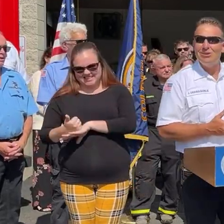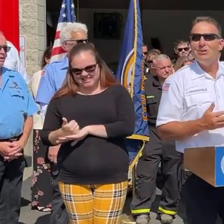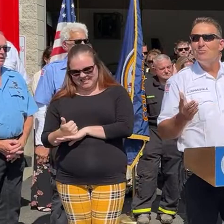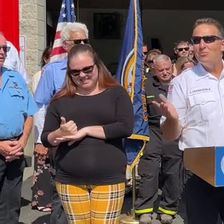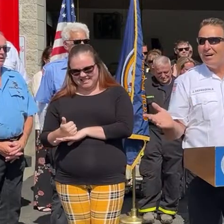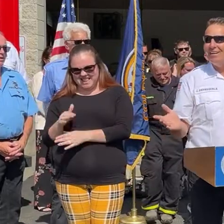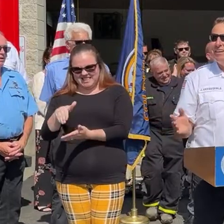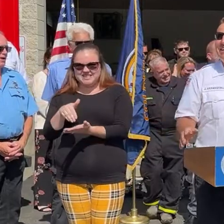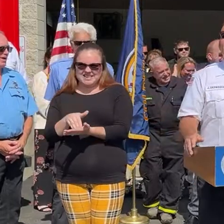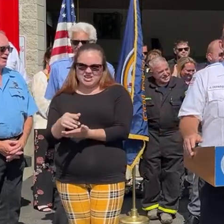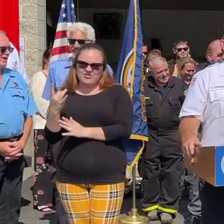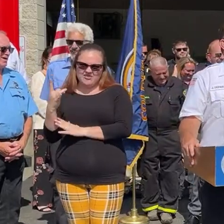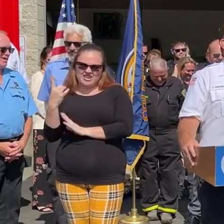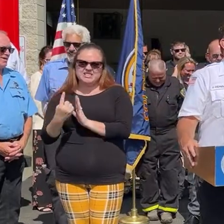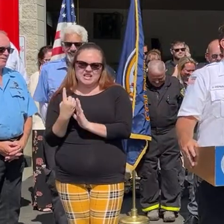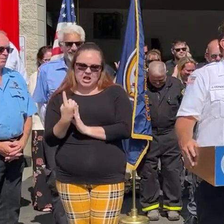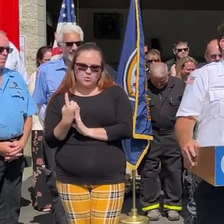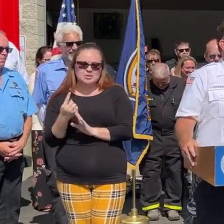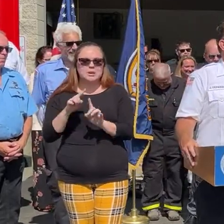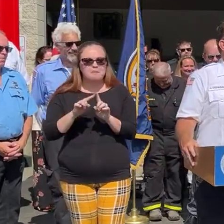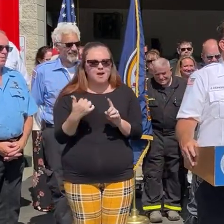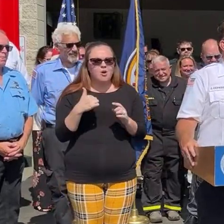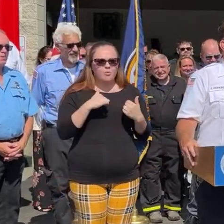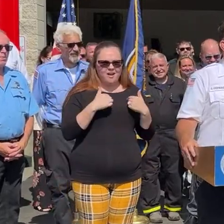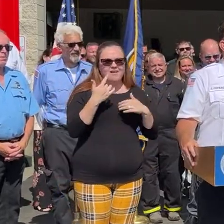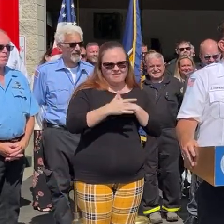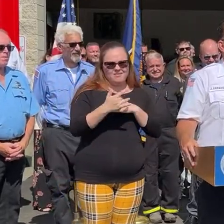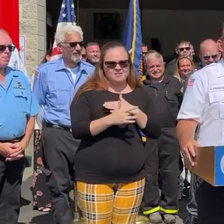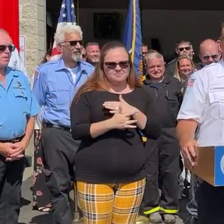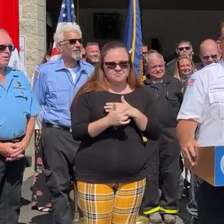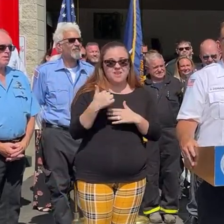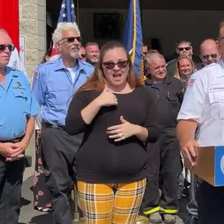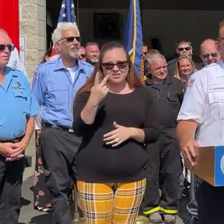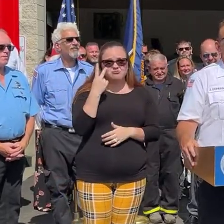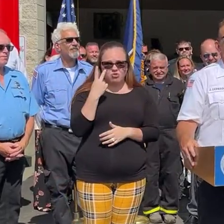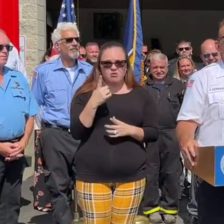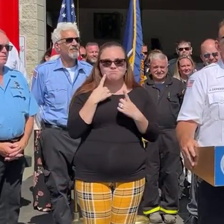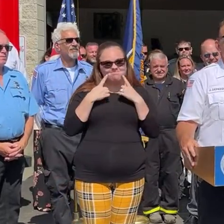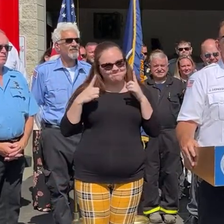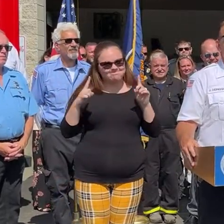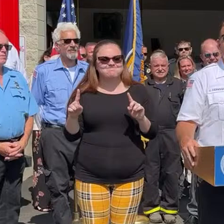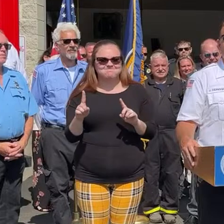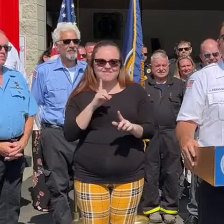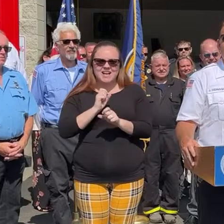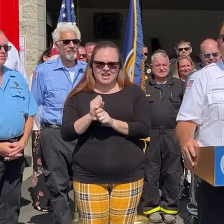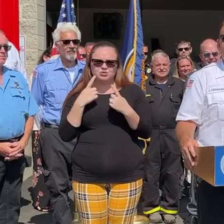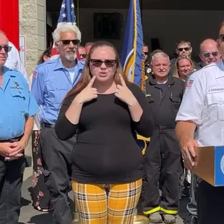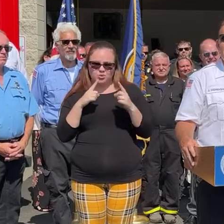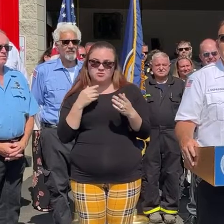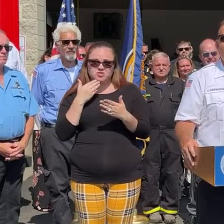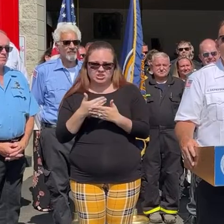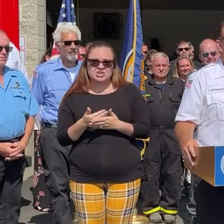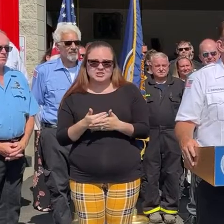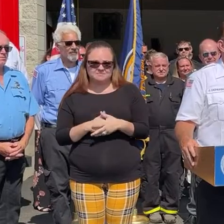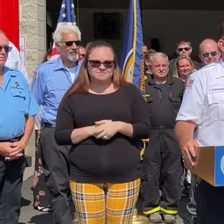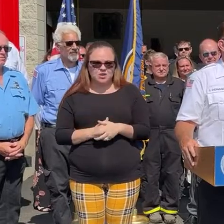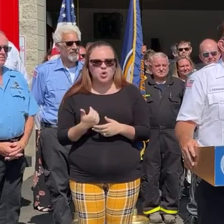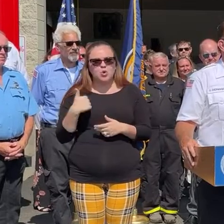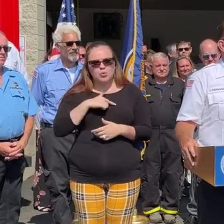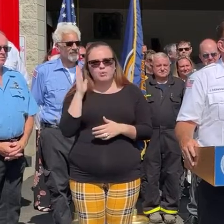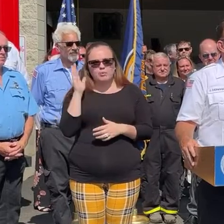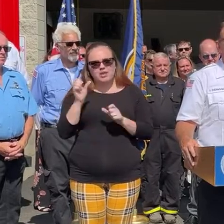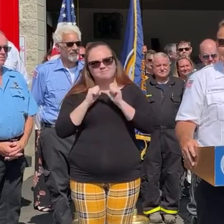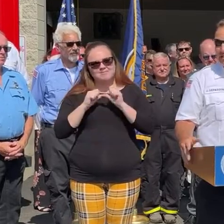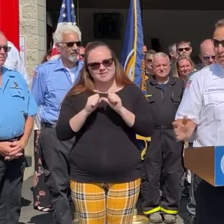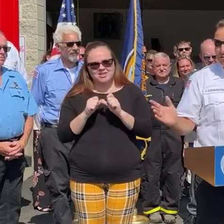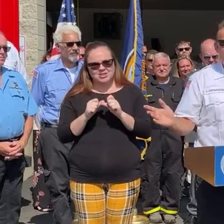hours. But we do have that, and I saw it work firsthand, and it does work very well, and we'll